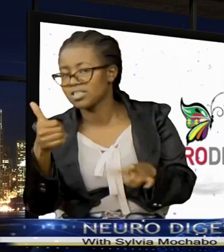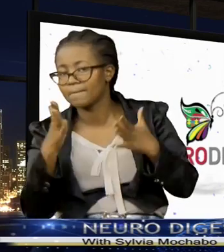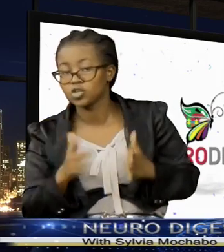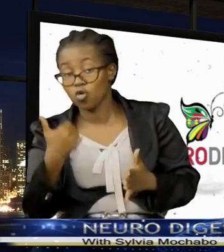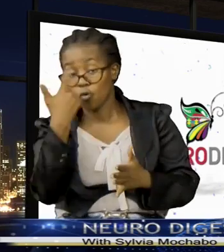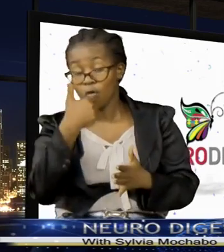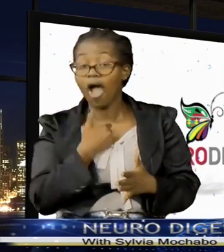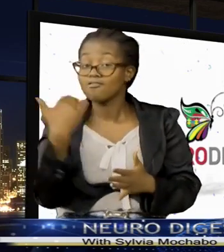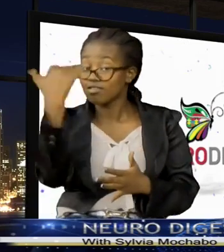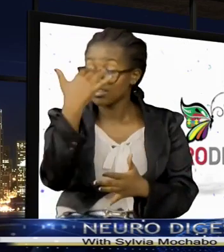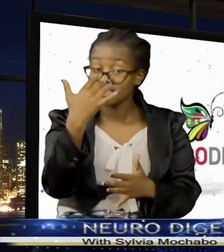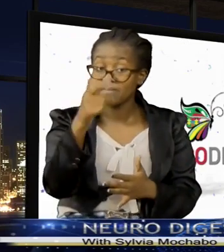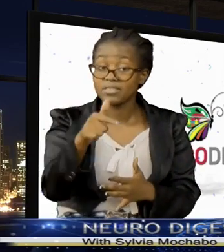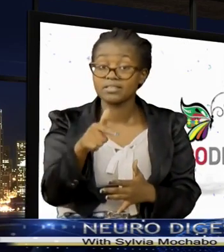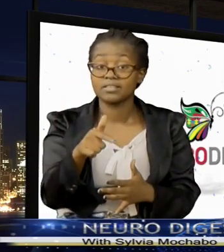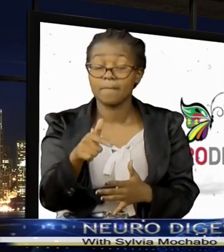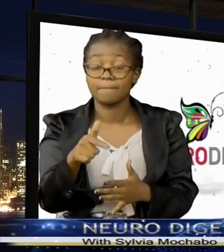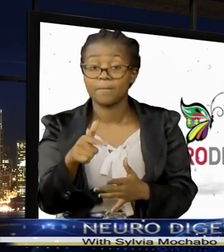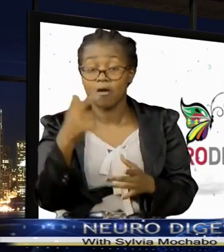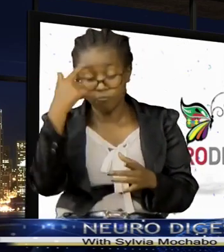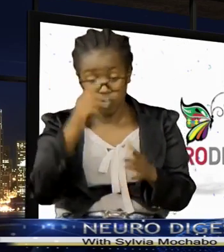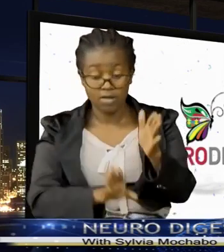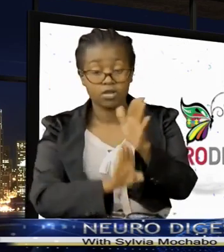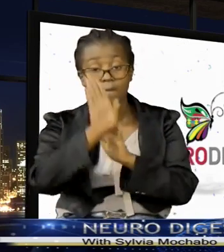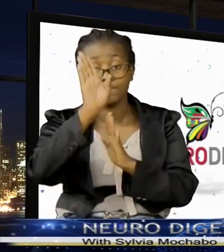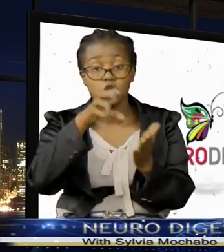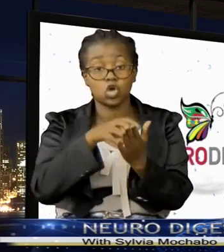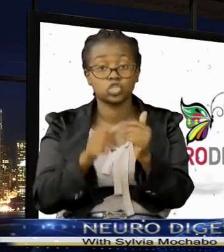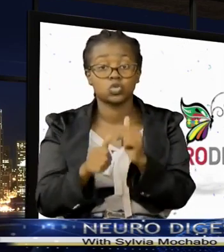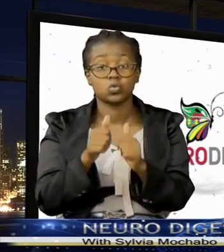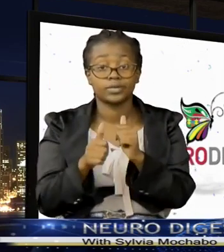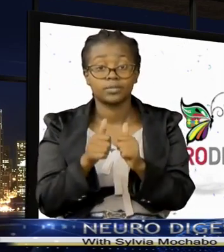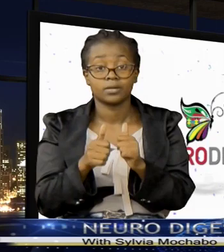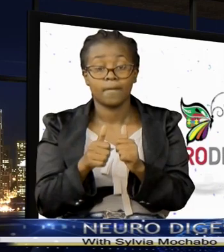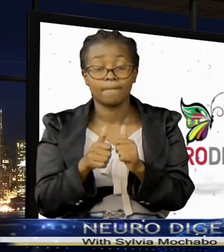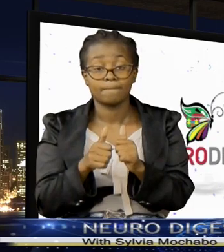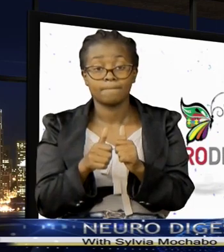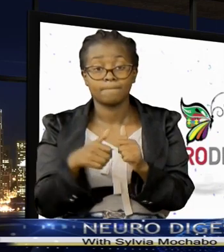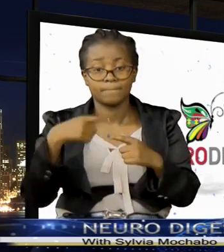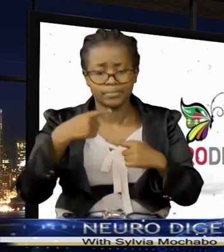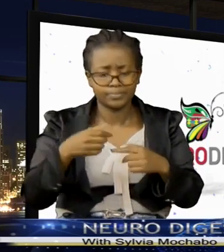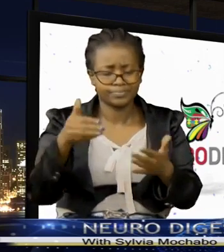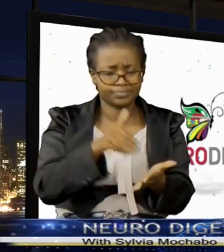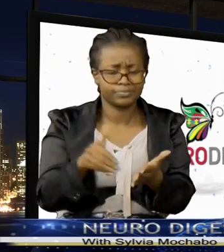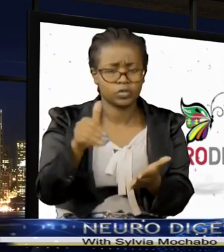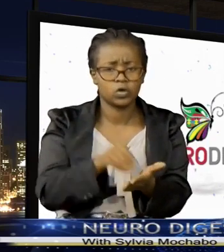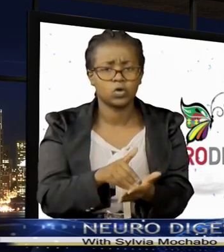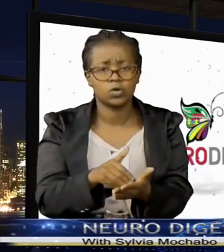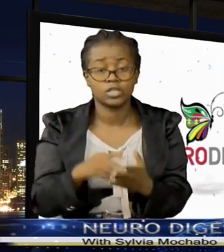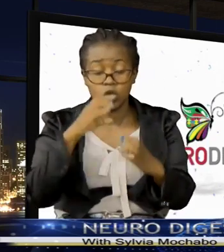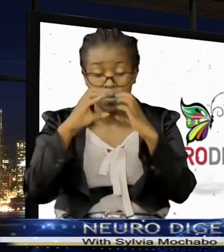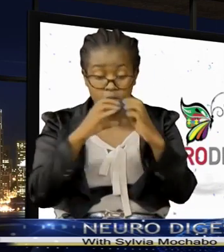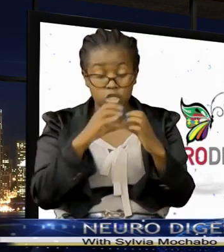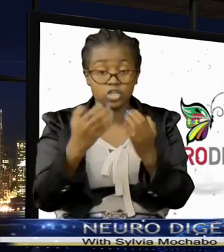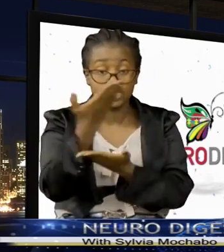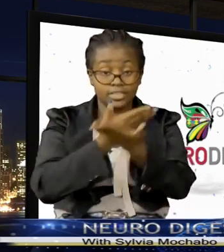person. Autism is an umbrella term for developmental conditions that are marked by persistent, ongoing challenges with social communication